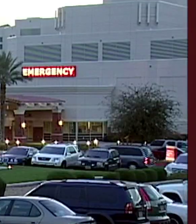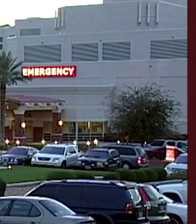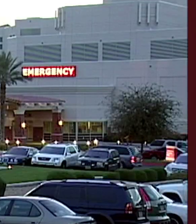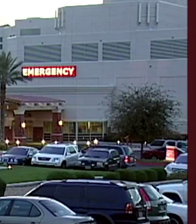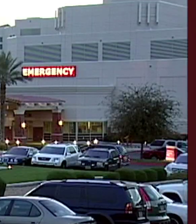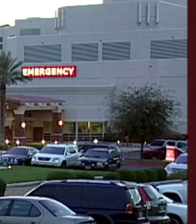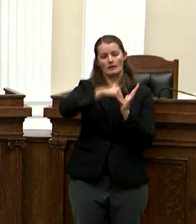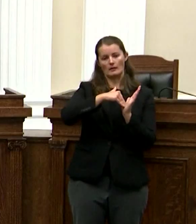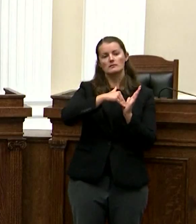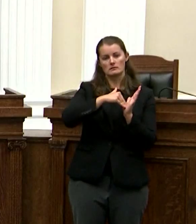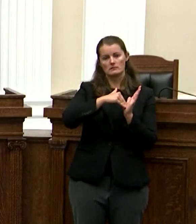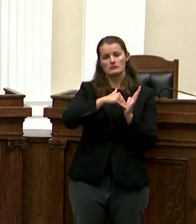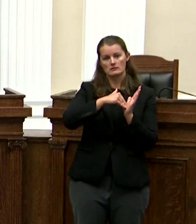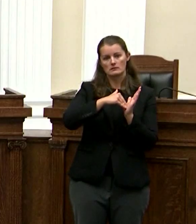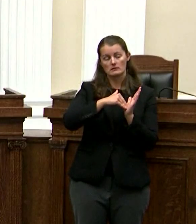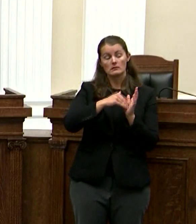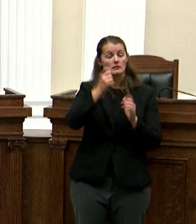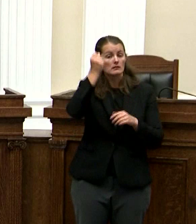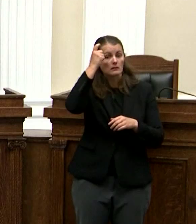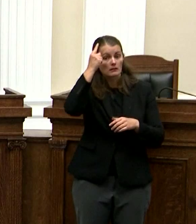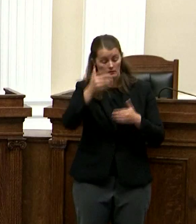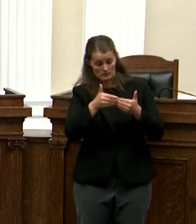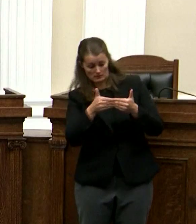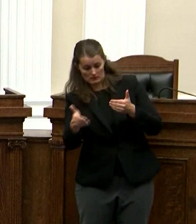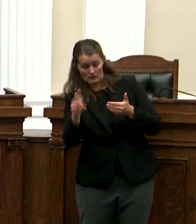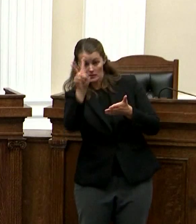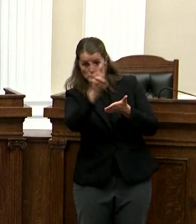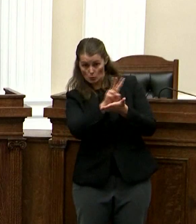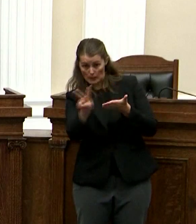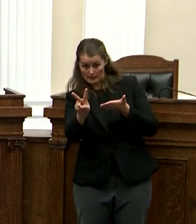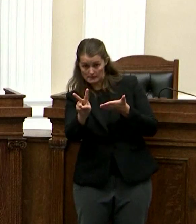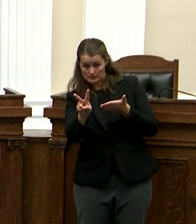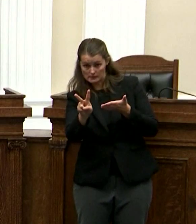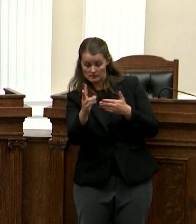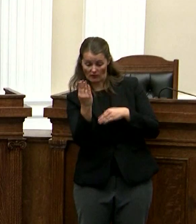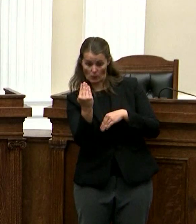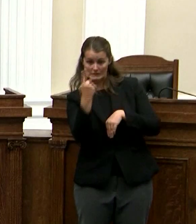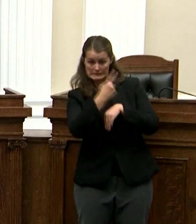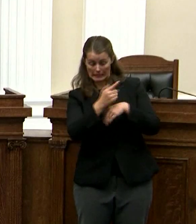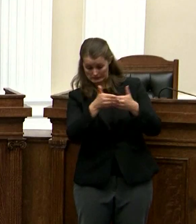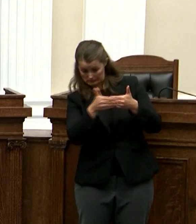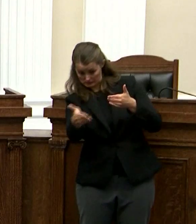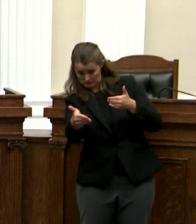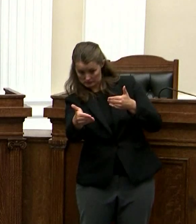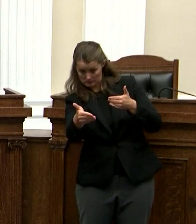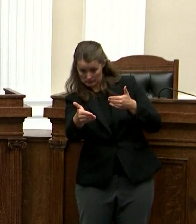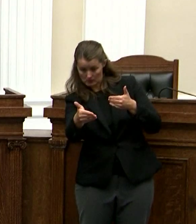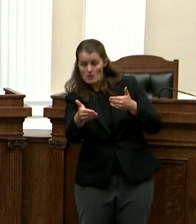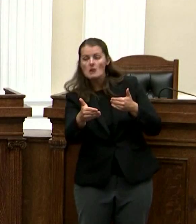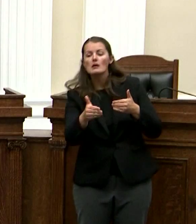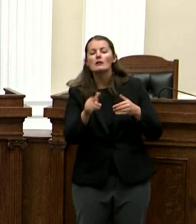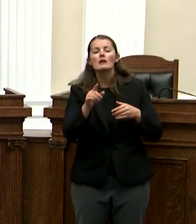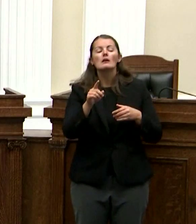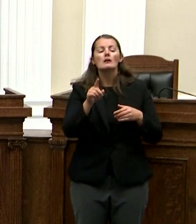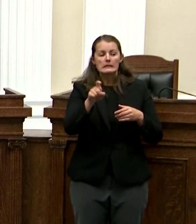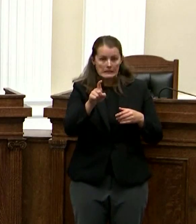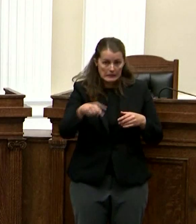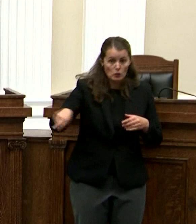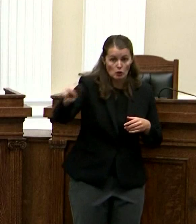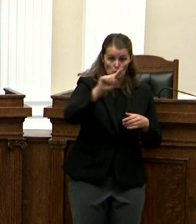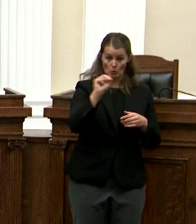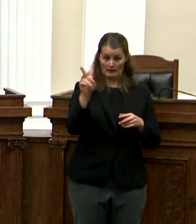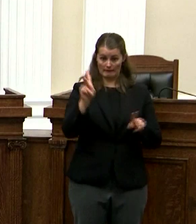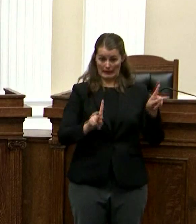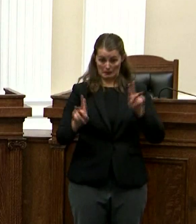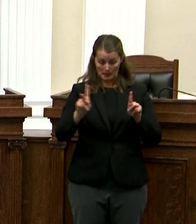the state. 2 weeks. Nevadans need to operate in a stay-at-home 2.0 mentality to